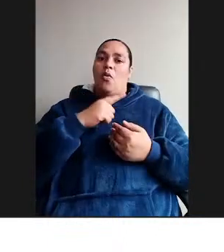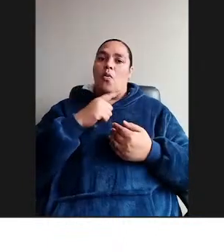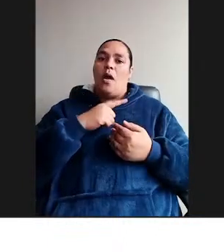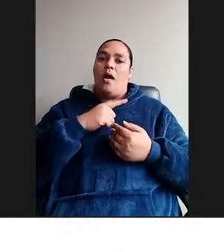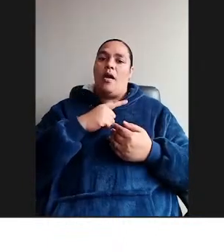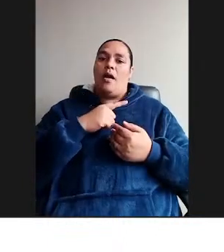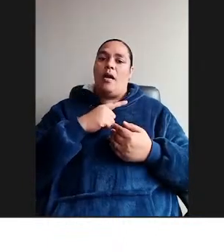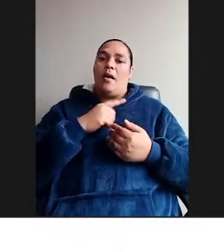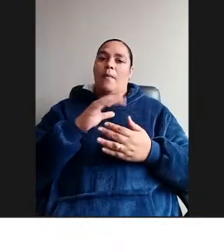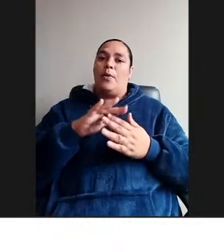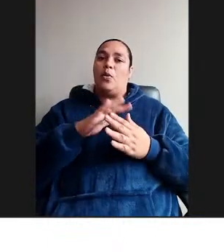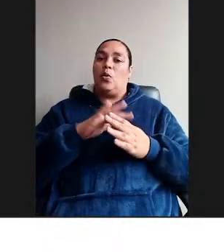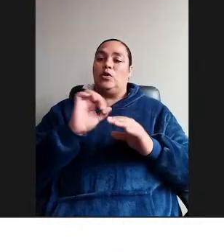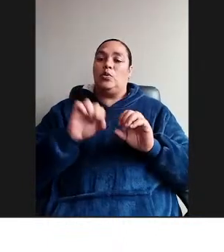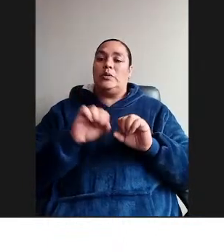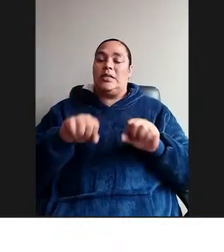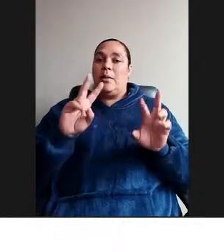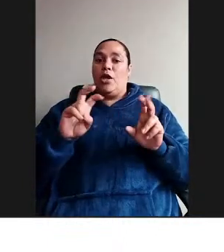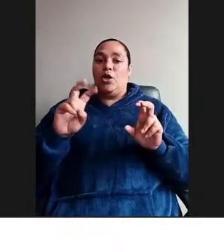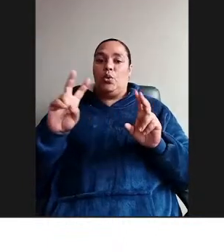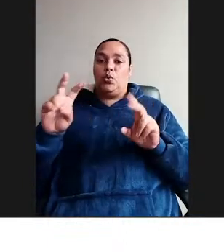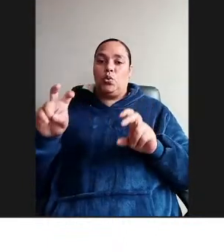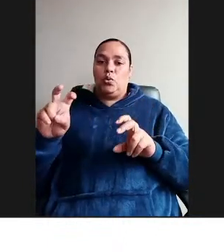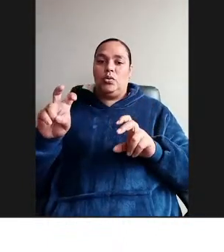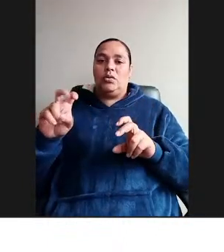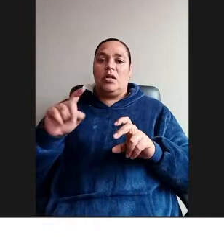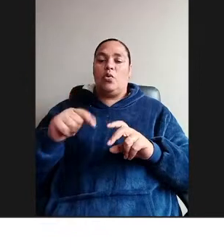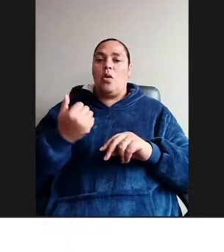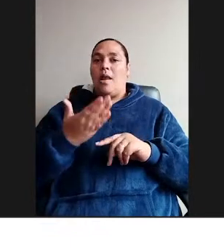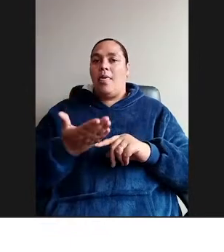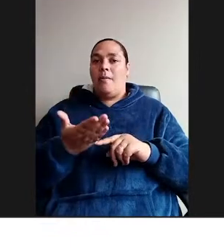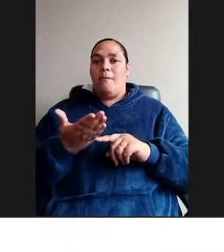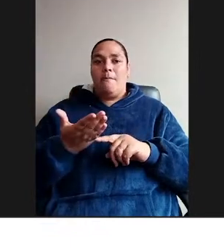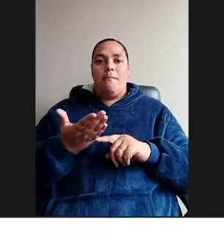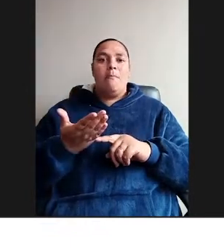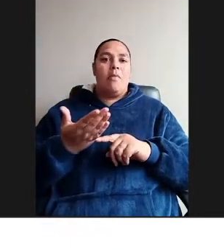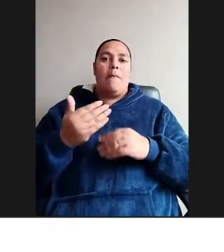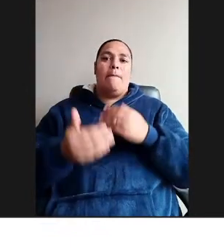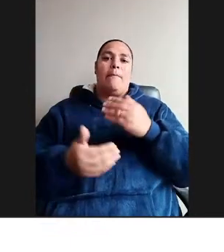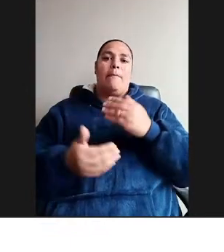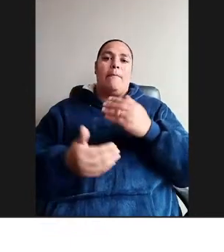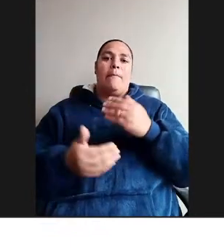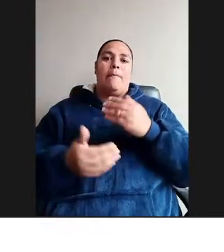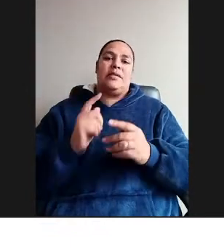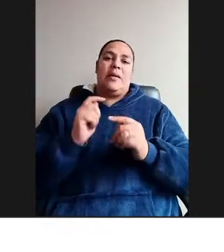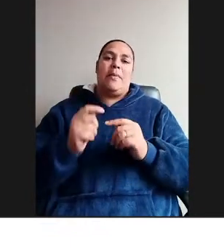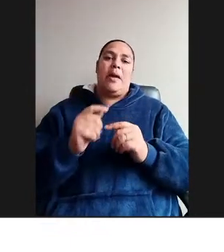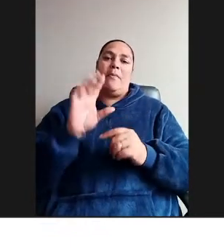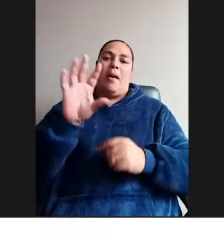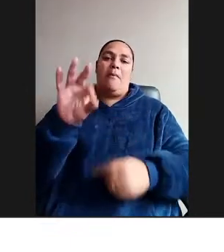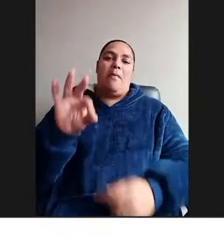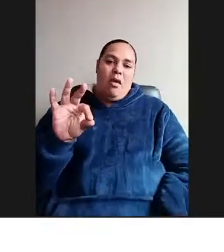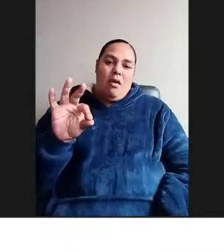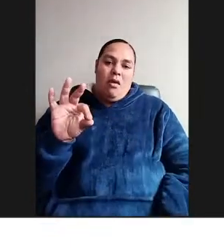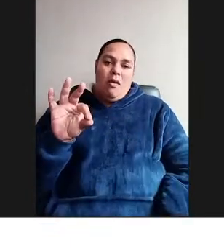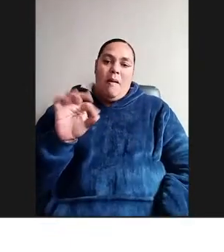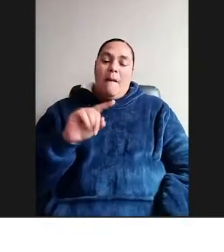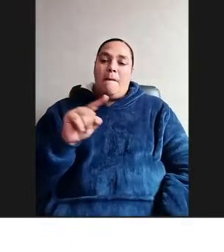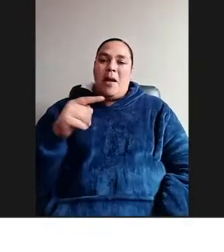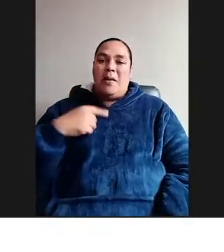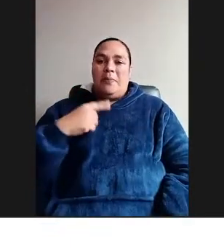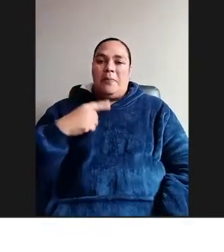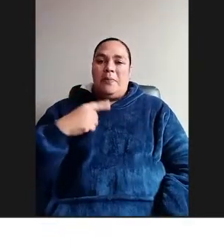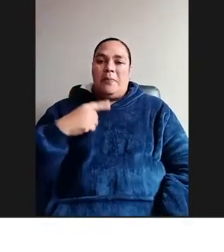issues, the claims would be processed and paid by Monday. But I see members are